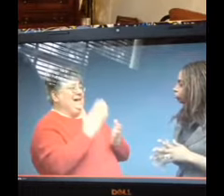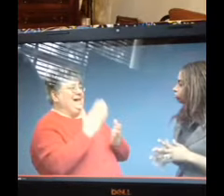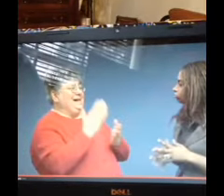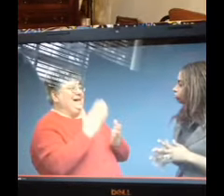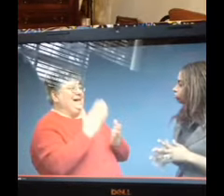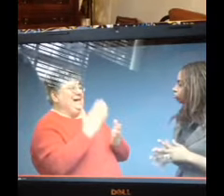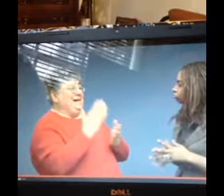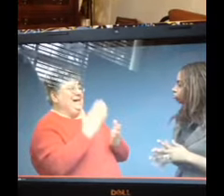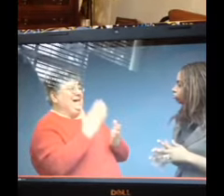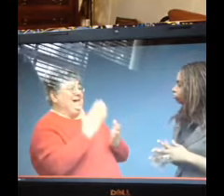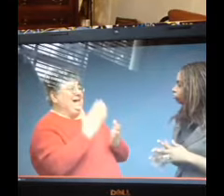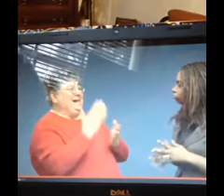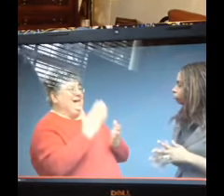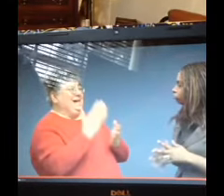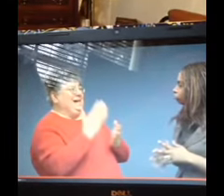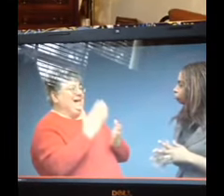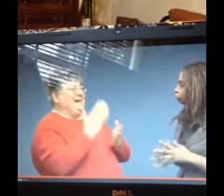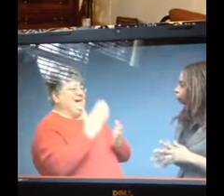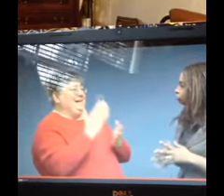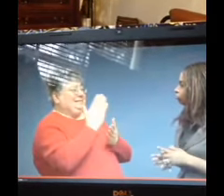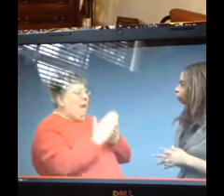Do you want any changes?